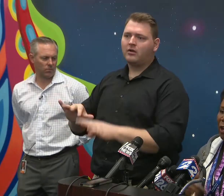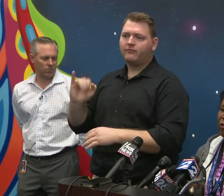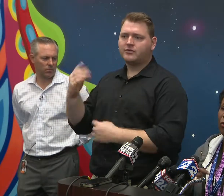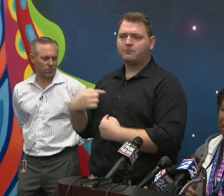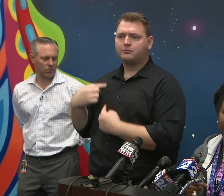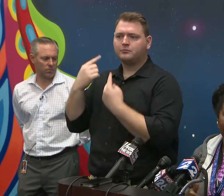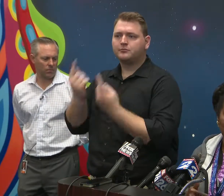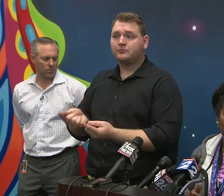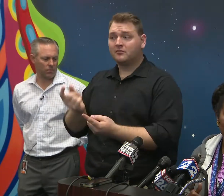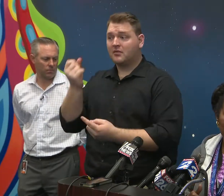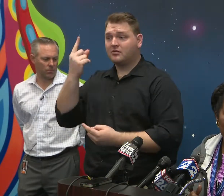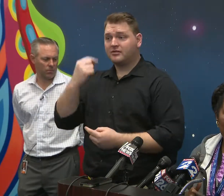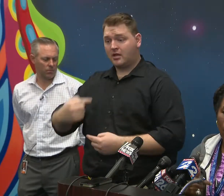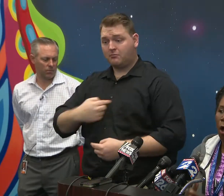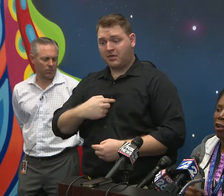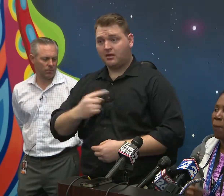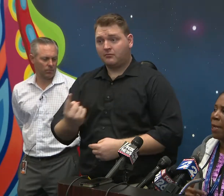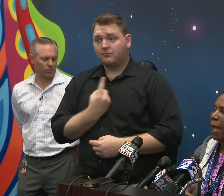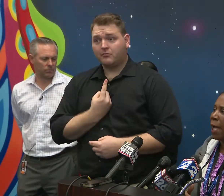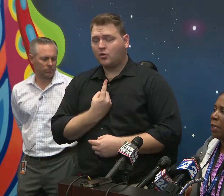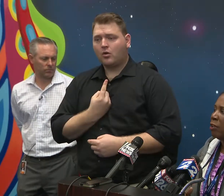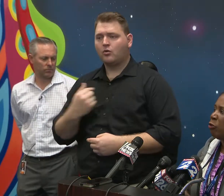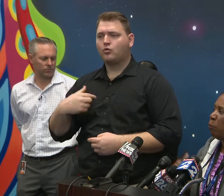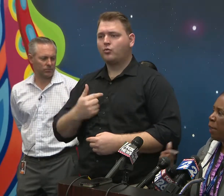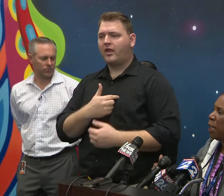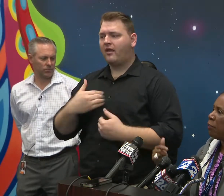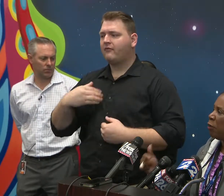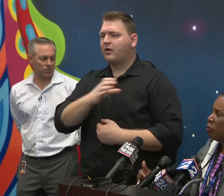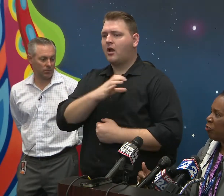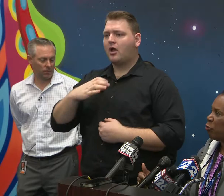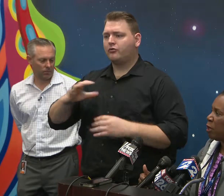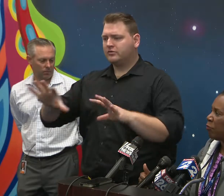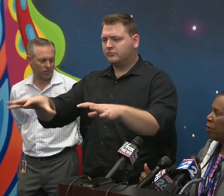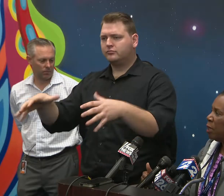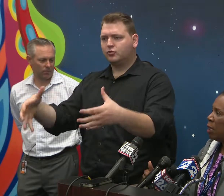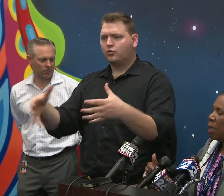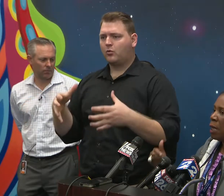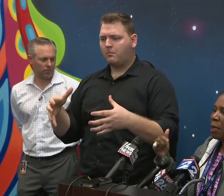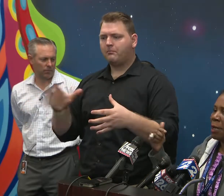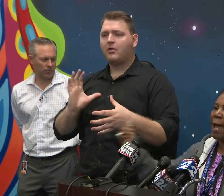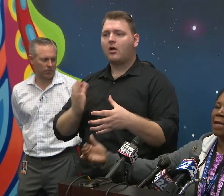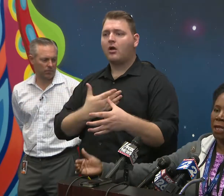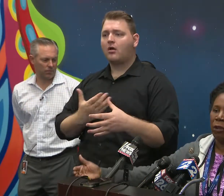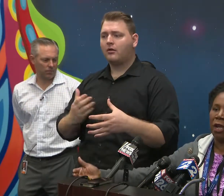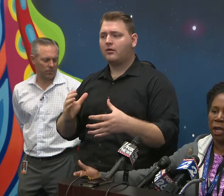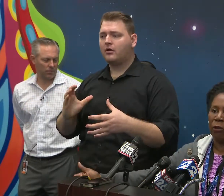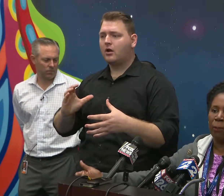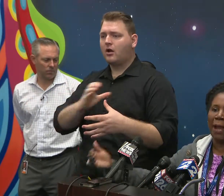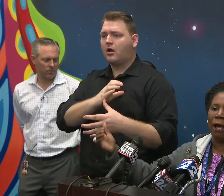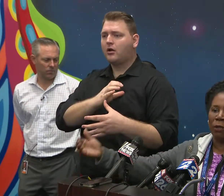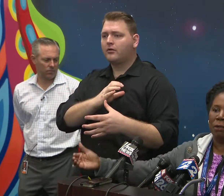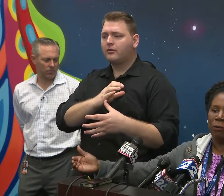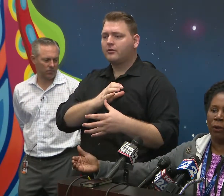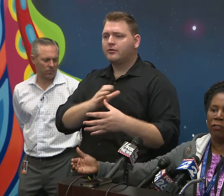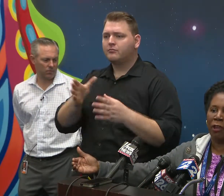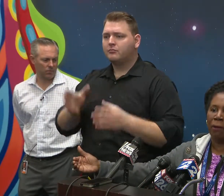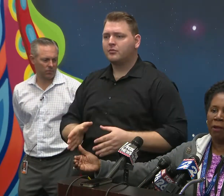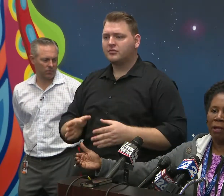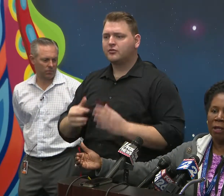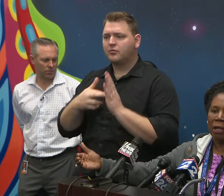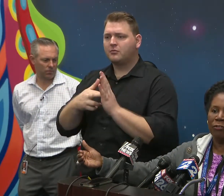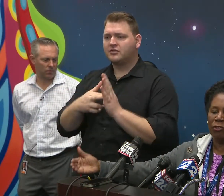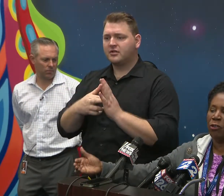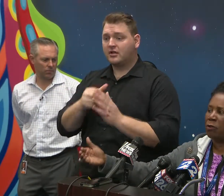with the congressional delegation. All of my colleagues who've been in their districts, not near here, but out where